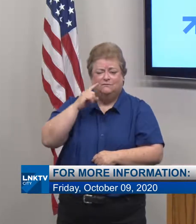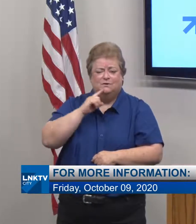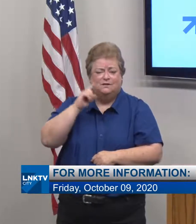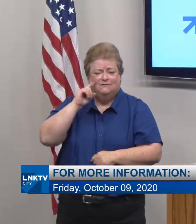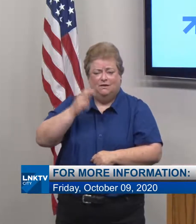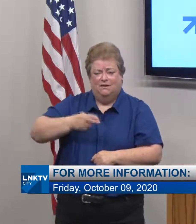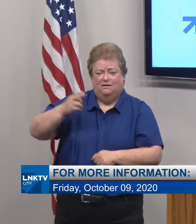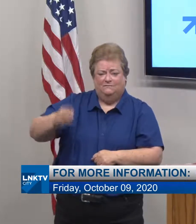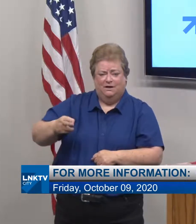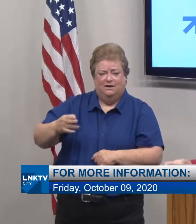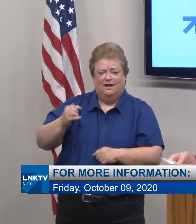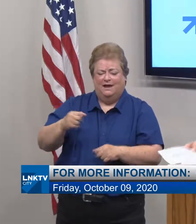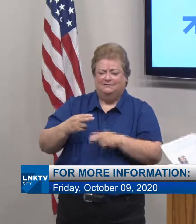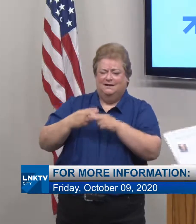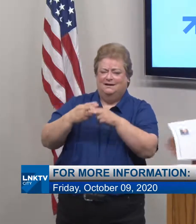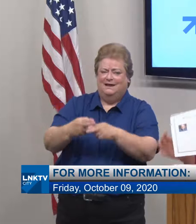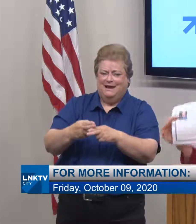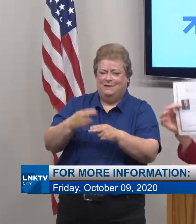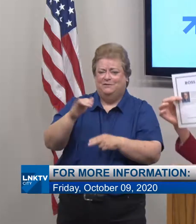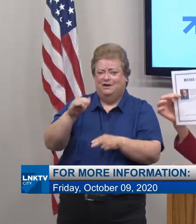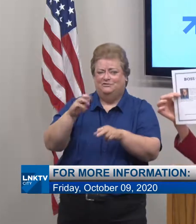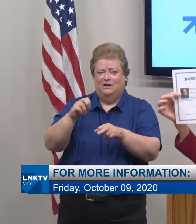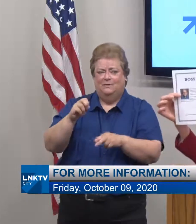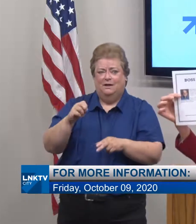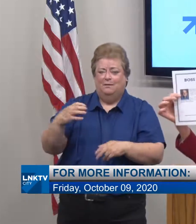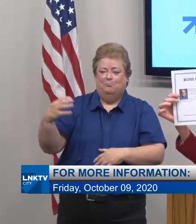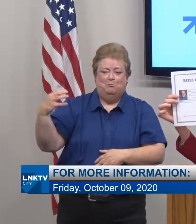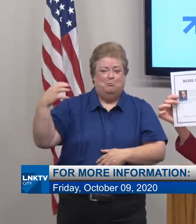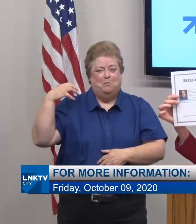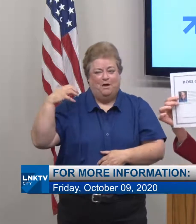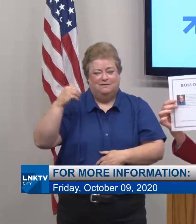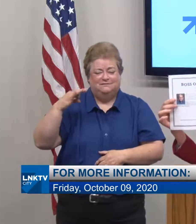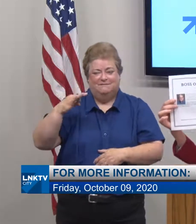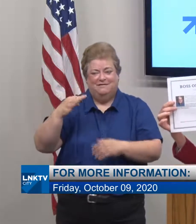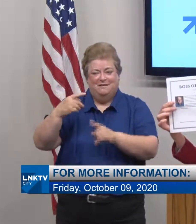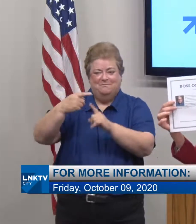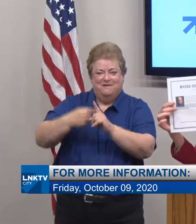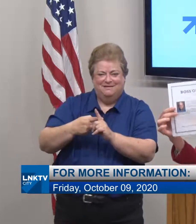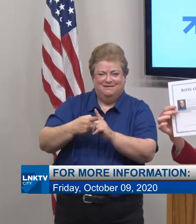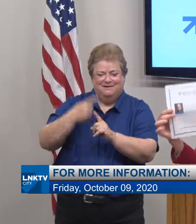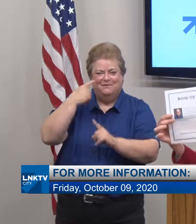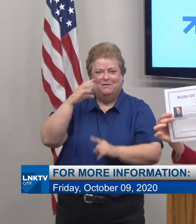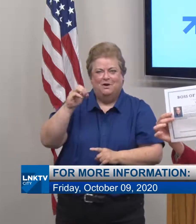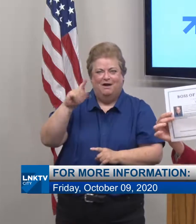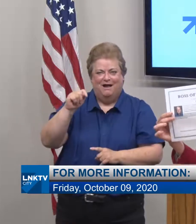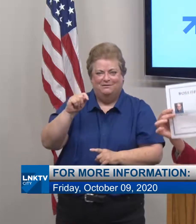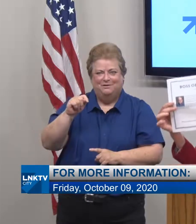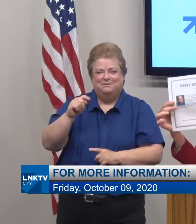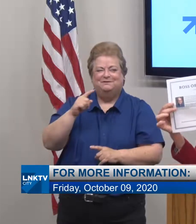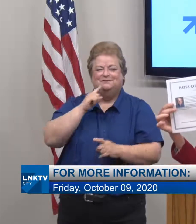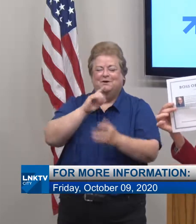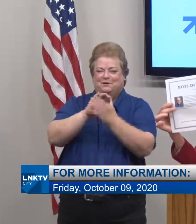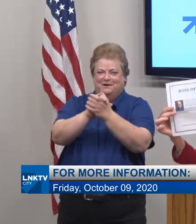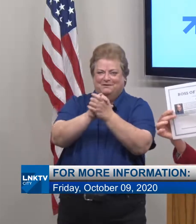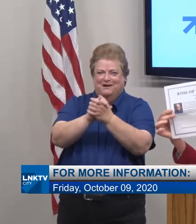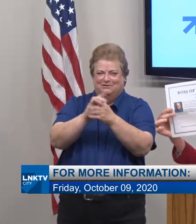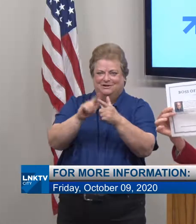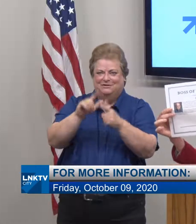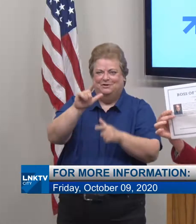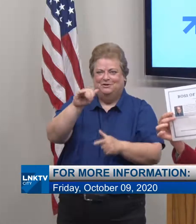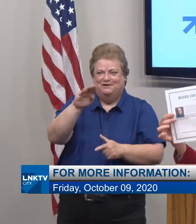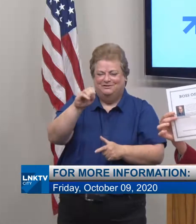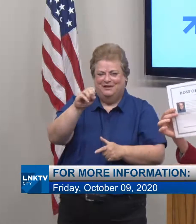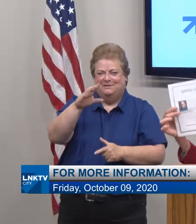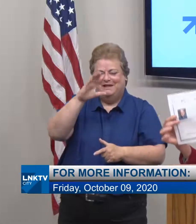Hearing has named Jamie Boss of the Month for October. So congratulations to Jamie, the man behind the